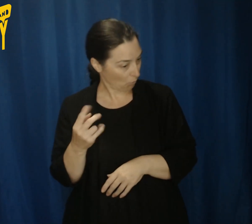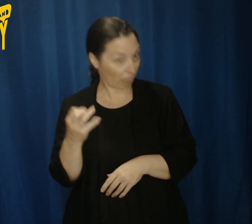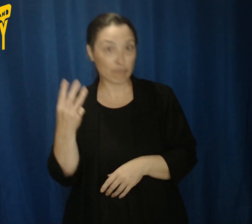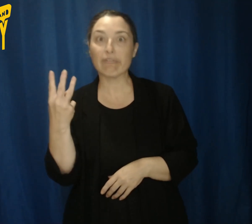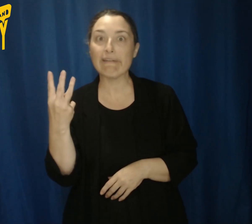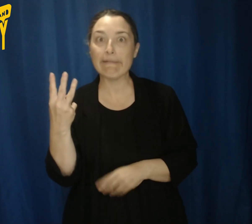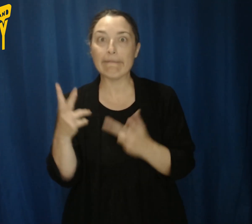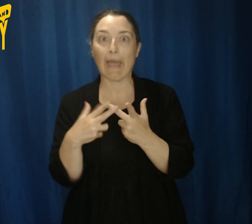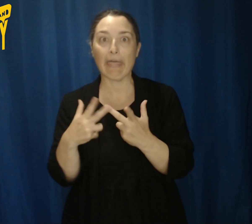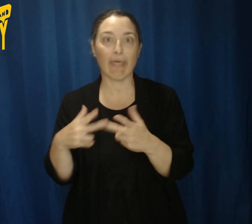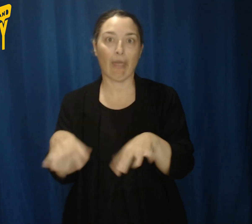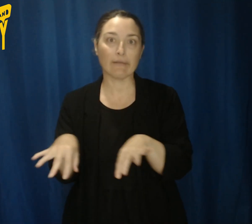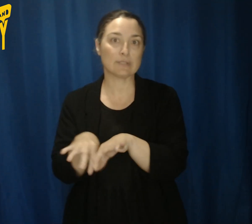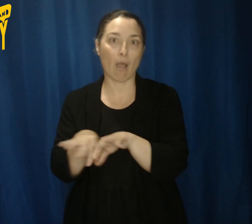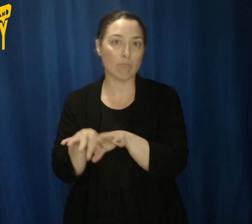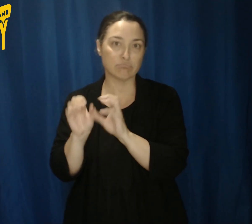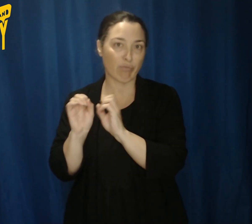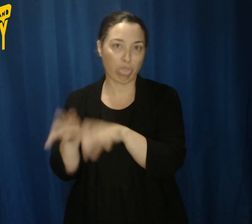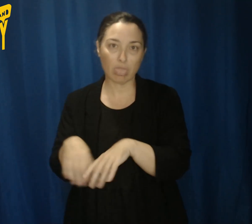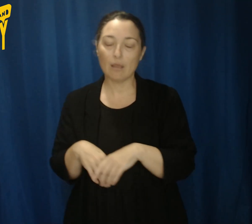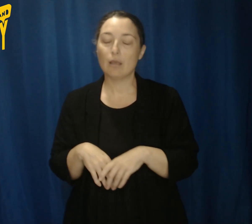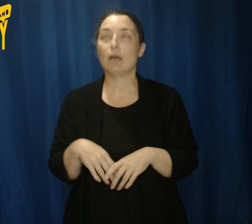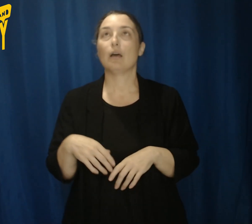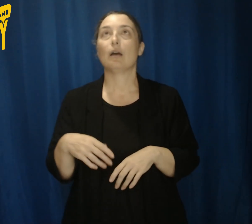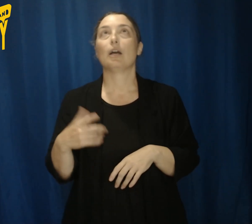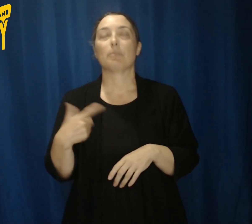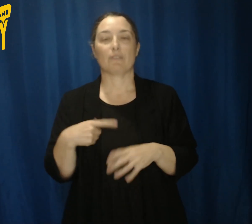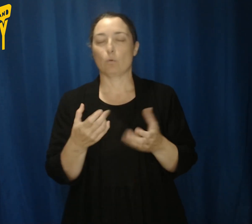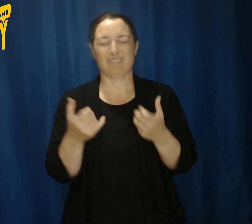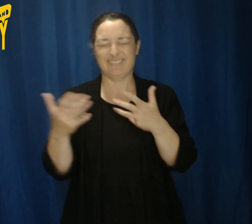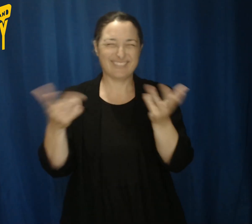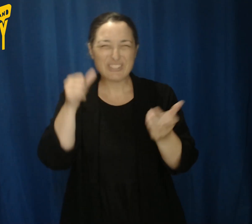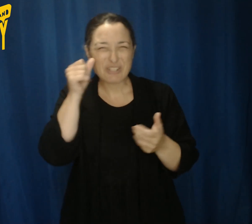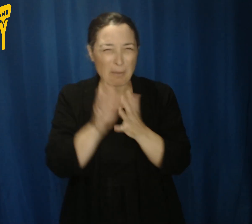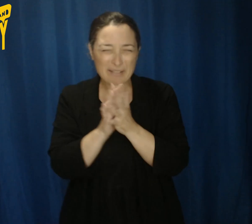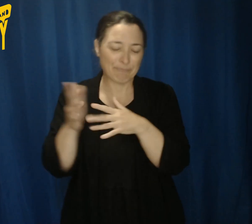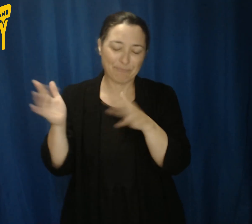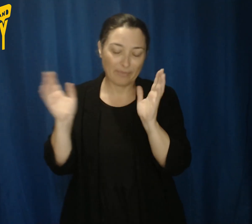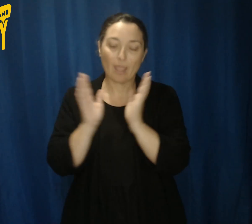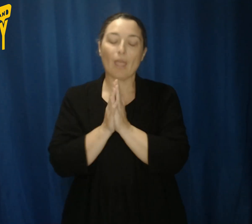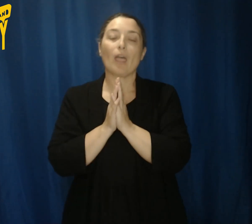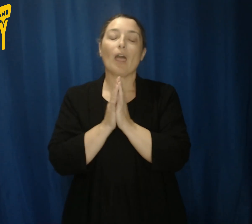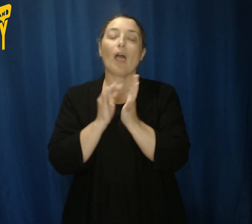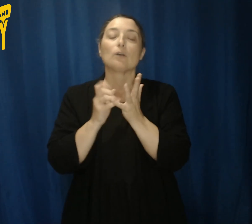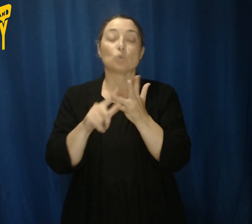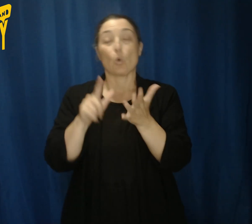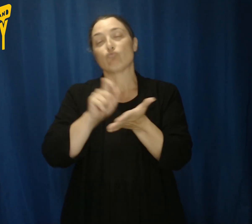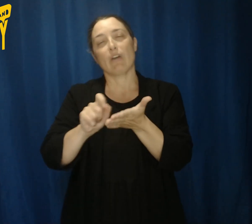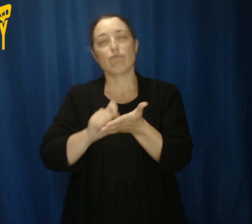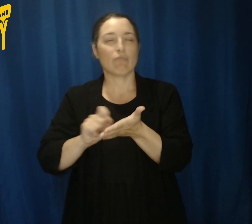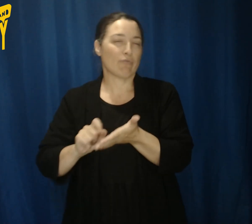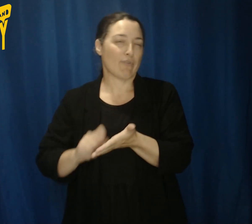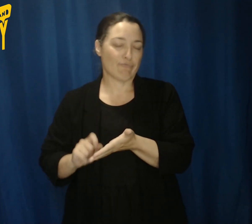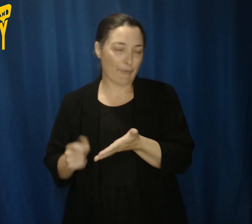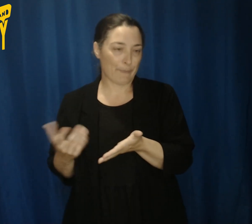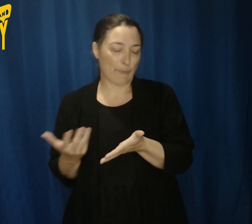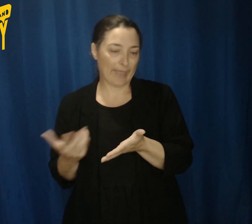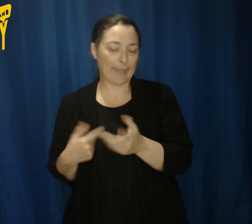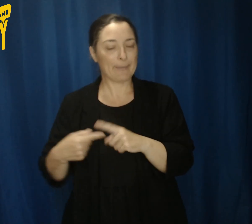I've attempted this stuff at before getting the degrees at these other places. You know what I mean? Like, da, da, da, da. So I was writing it all down, and I was going backwards, as you do.